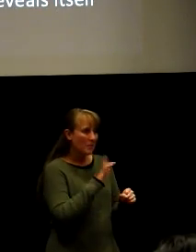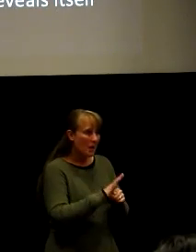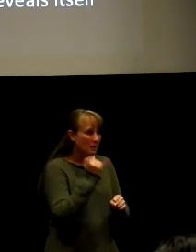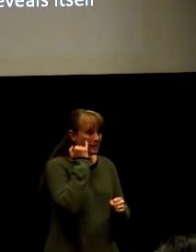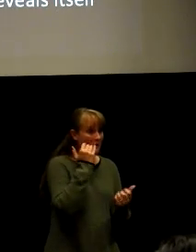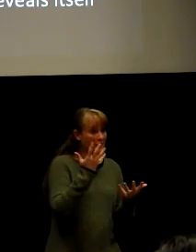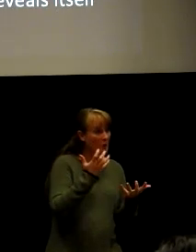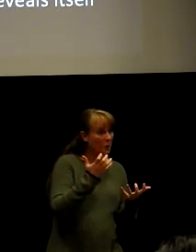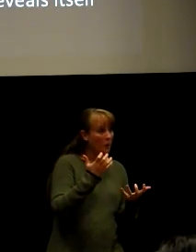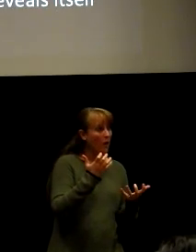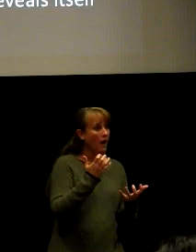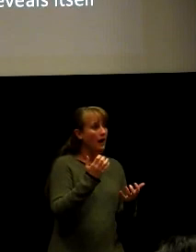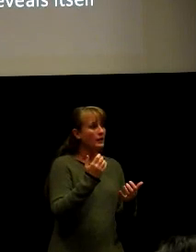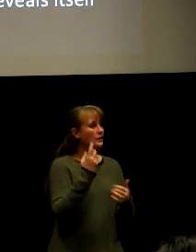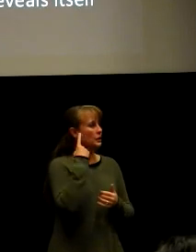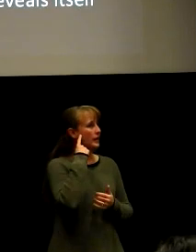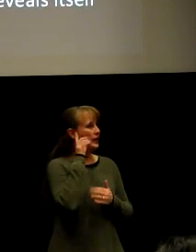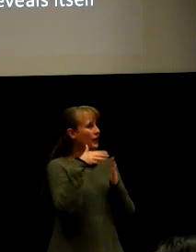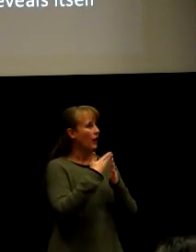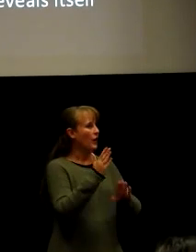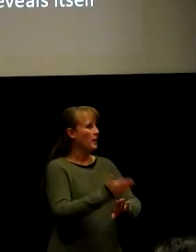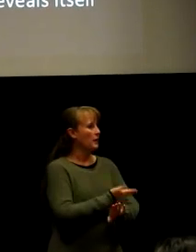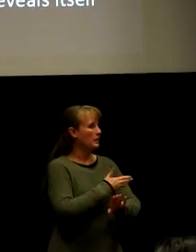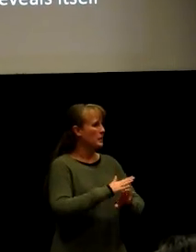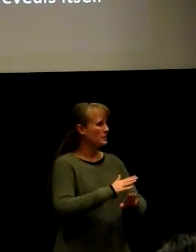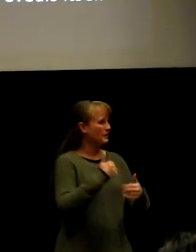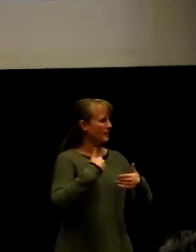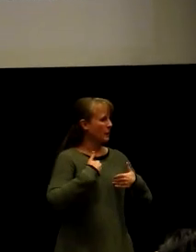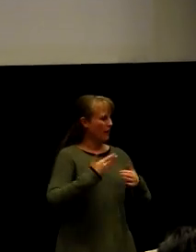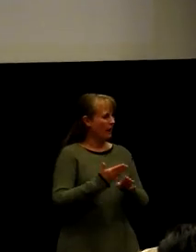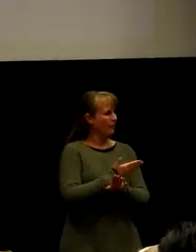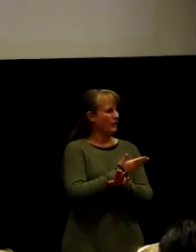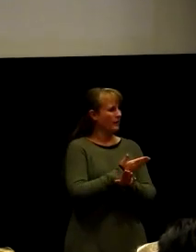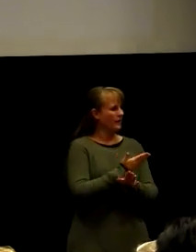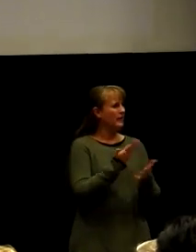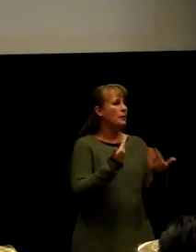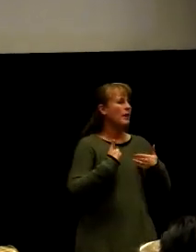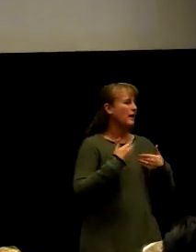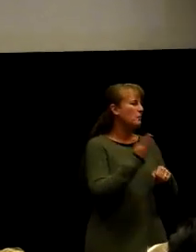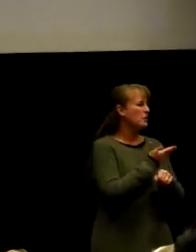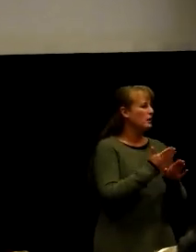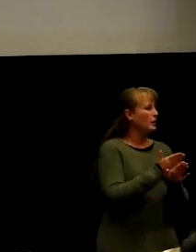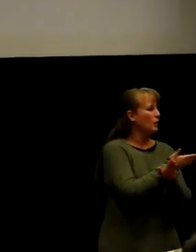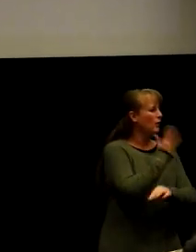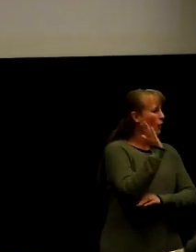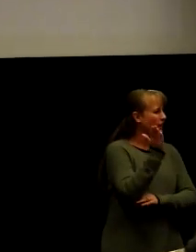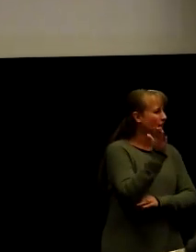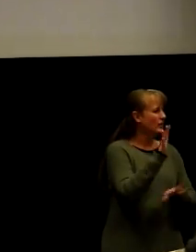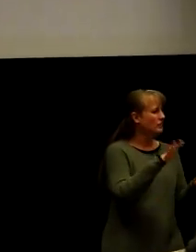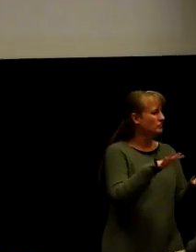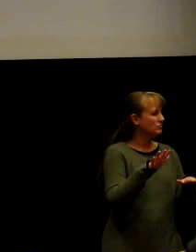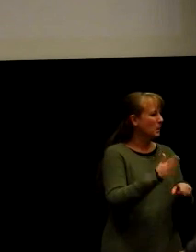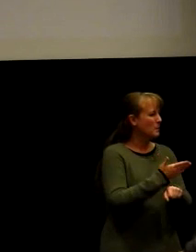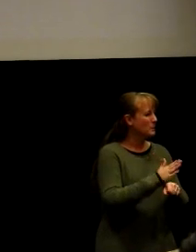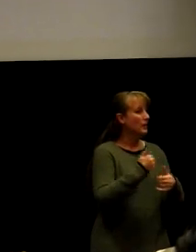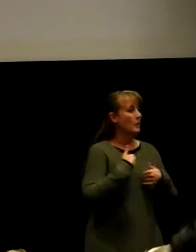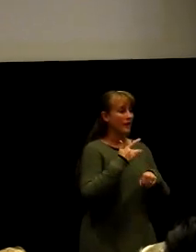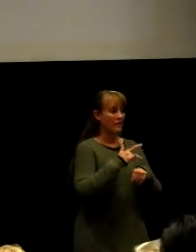were interested in the playlist of the music that we listened to before the lectures, they are available there under